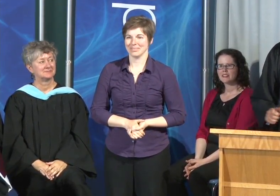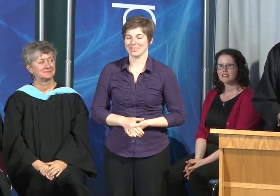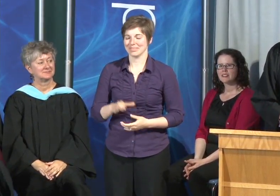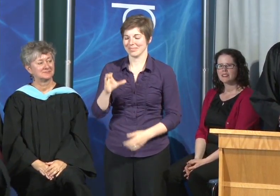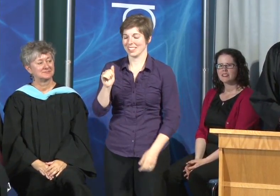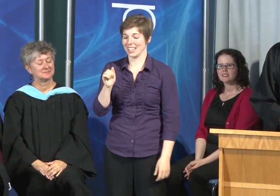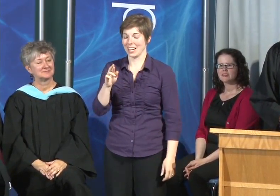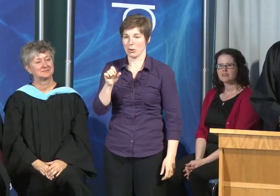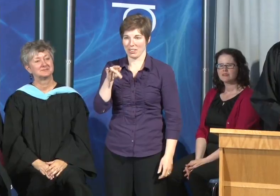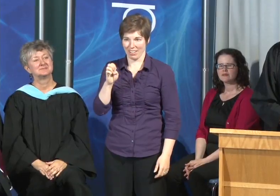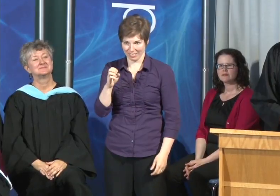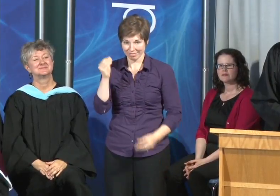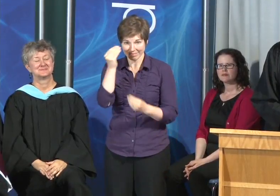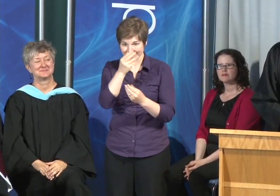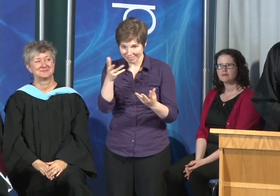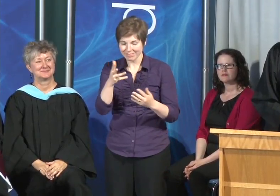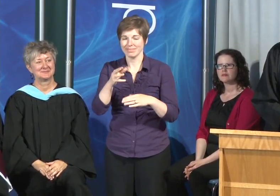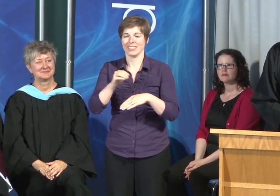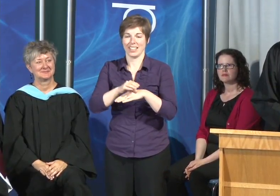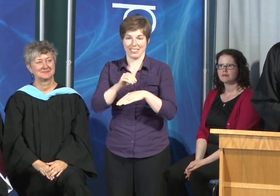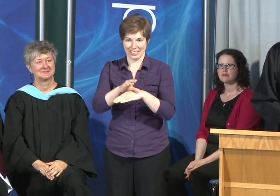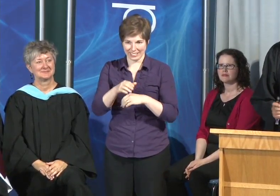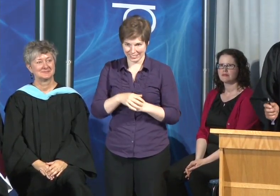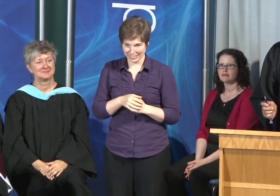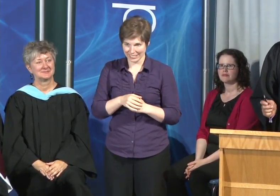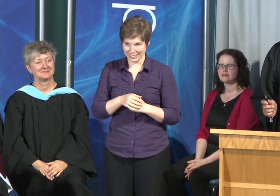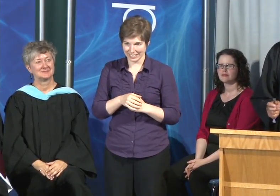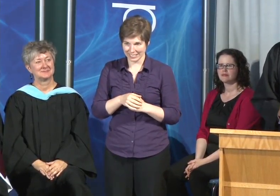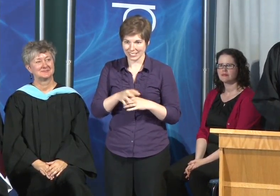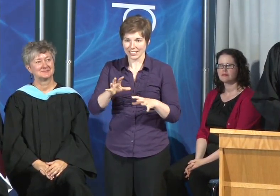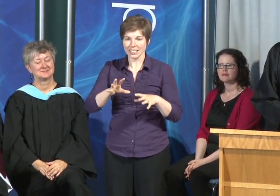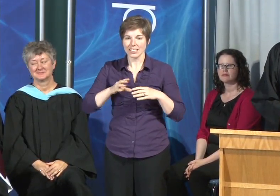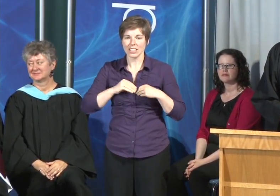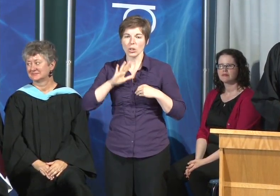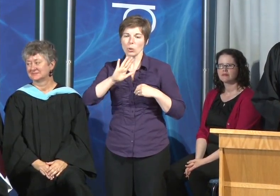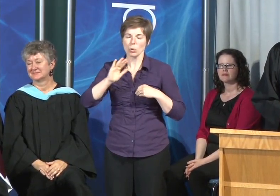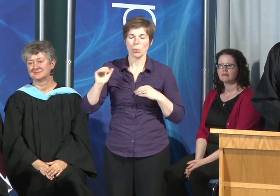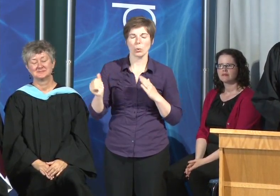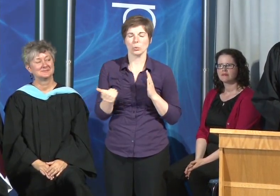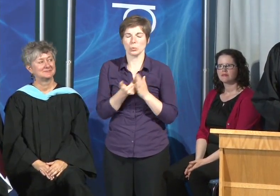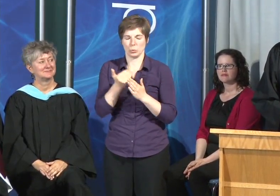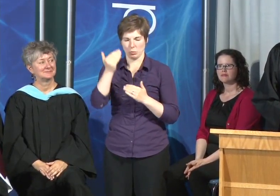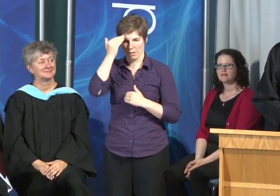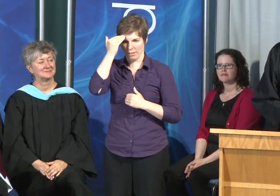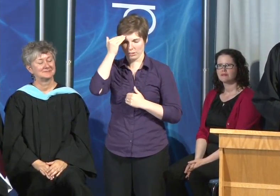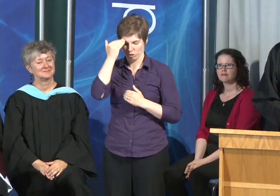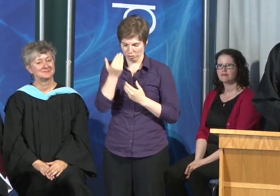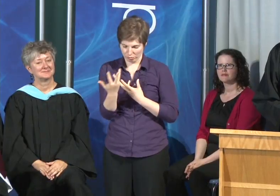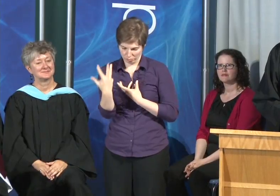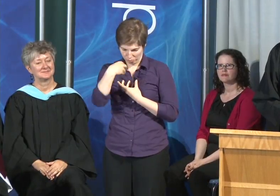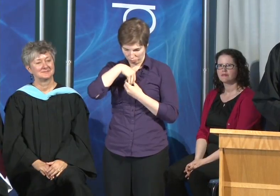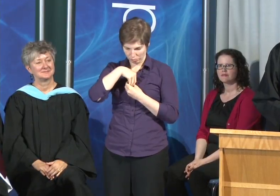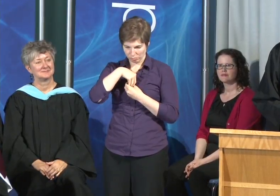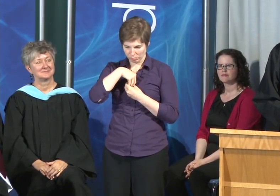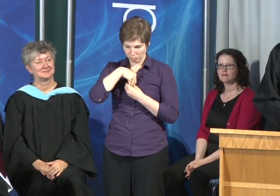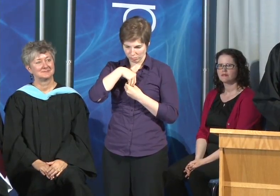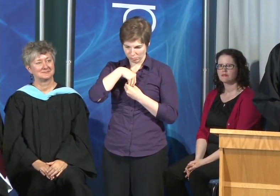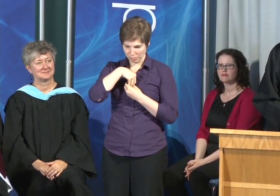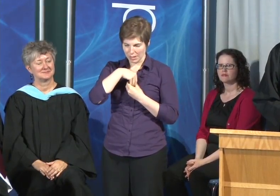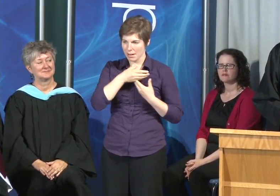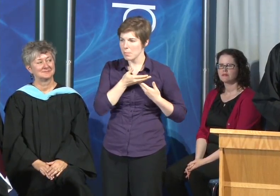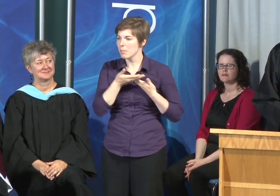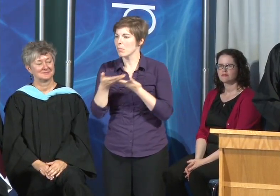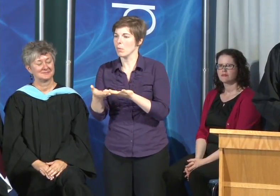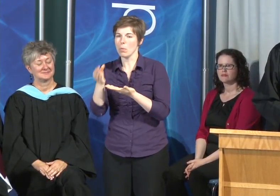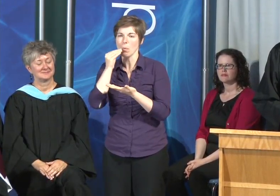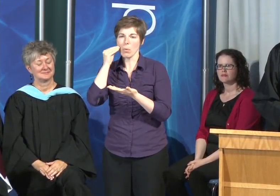Caroline offers this advice to the graduating class: embrace your newfound knowledge, make it a part of your thinking, and bring it to your homes